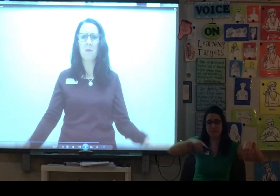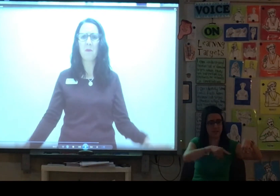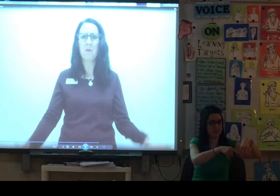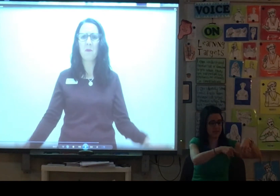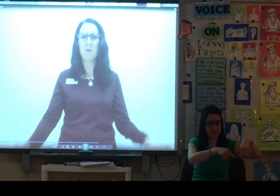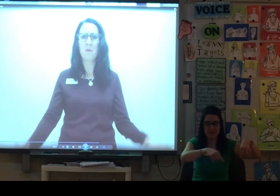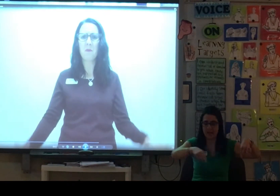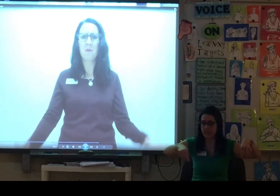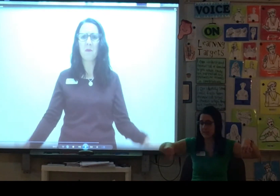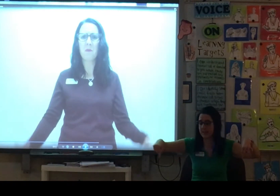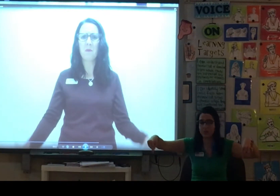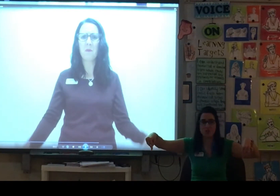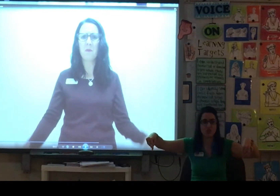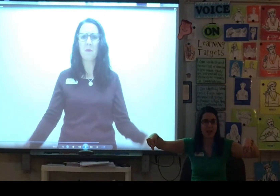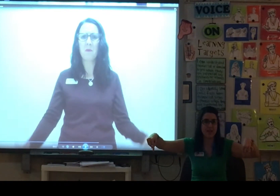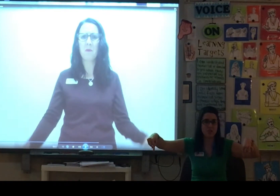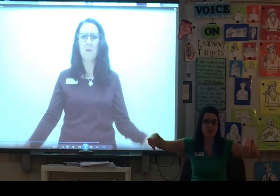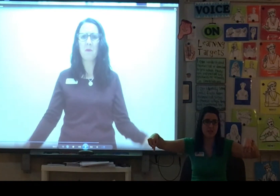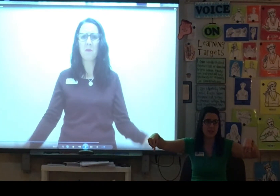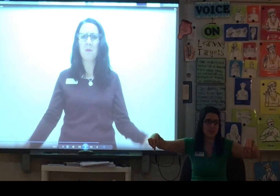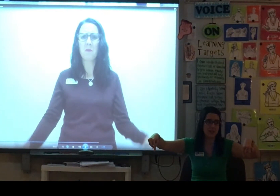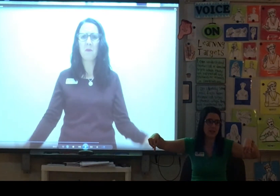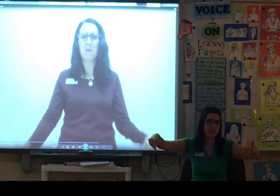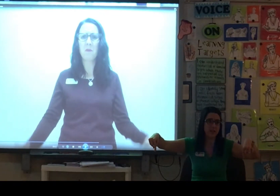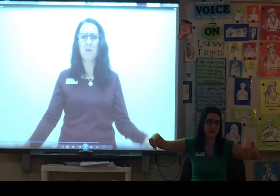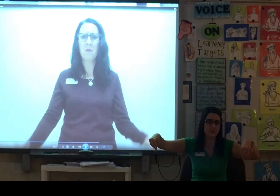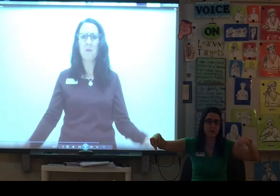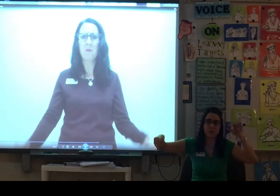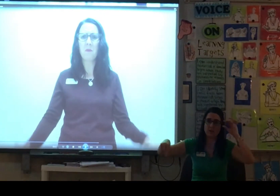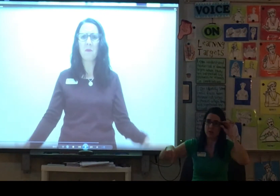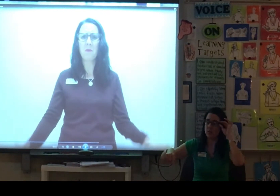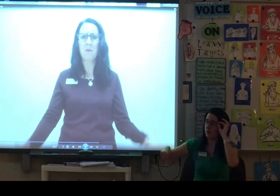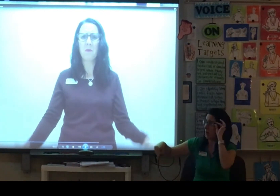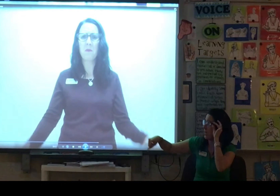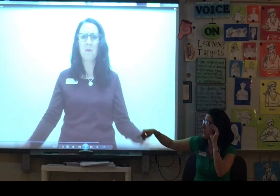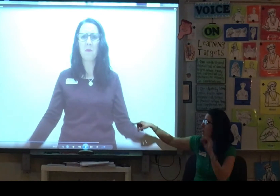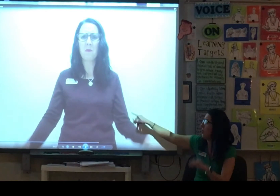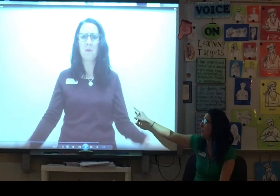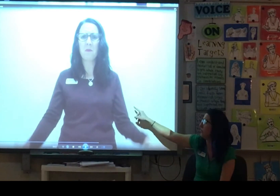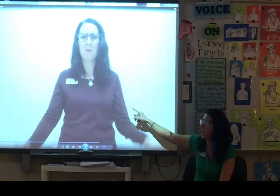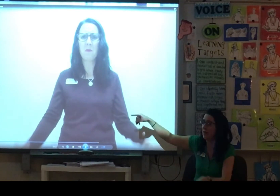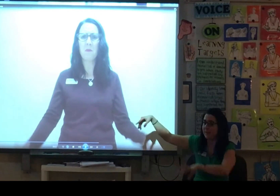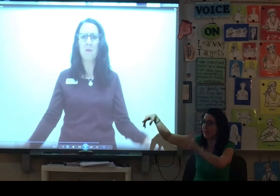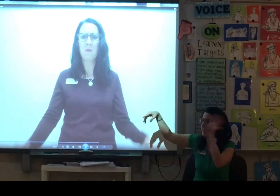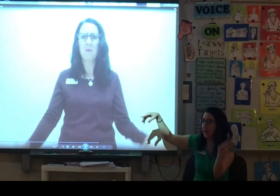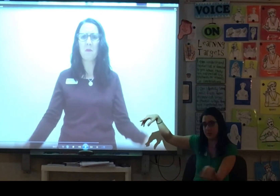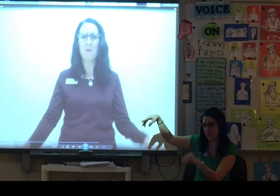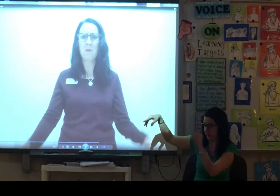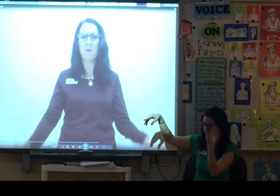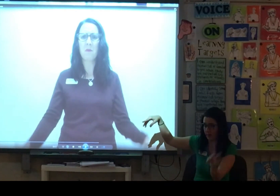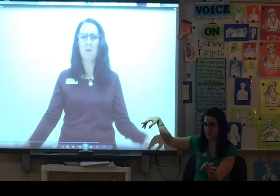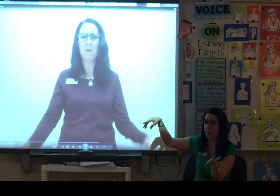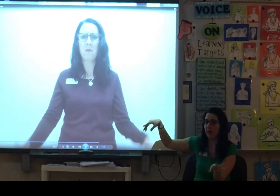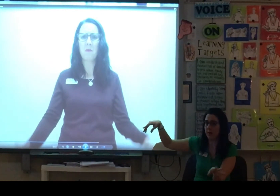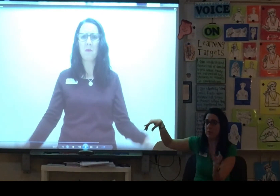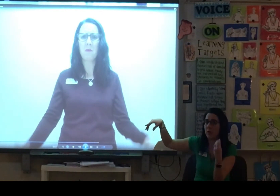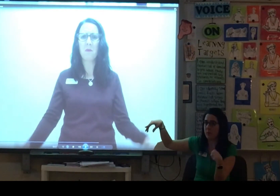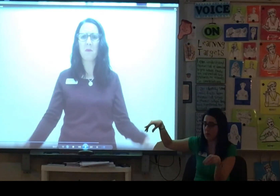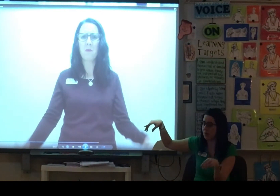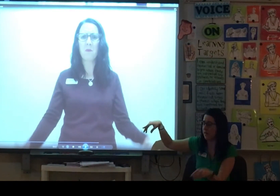it stays in that tense until you change the tense again. Okay, so nothing about the signs are different, but the way we would translate